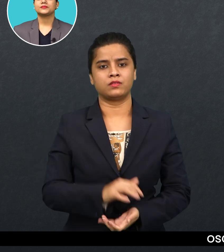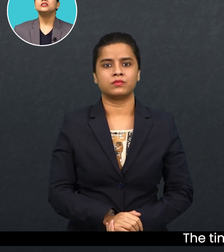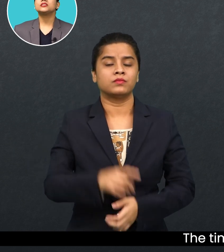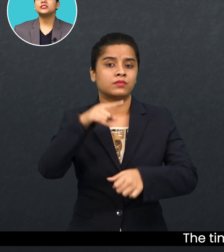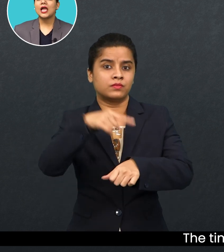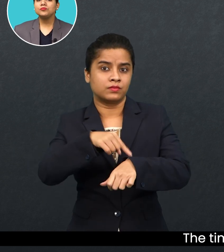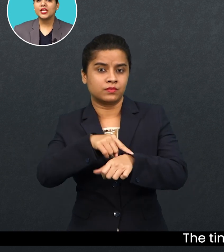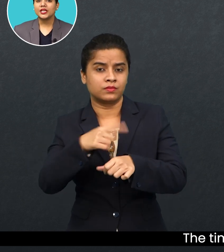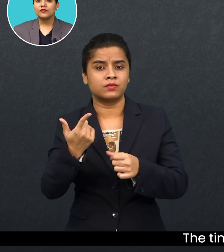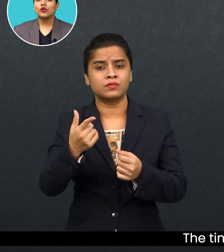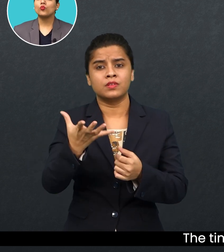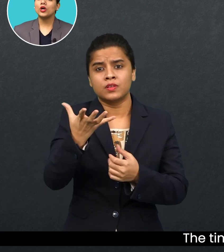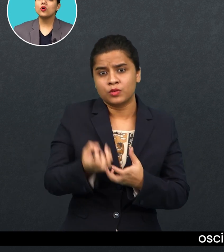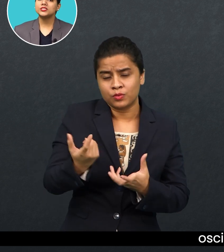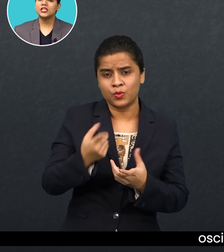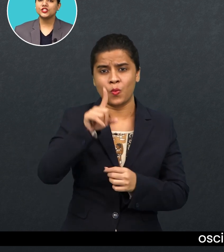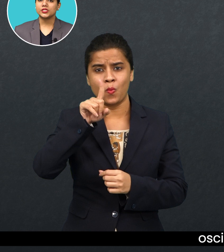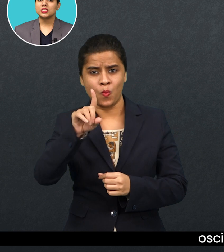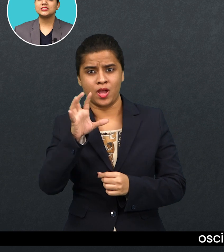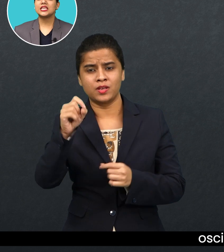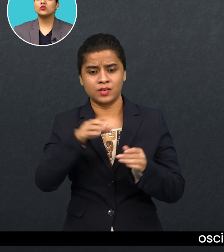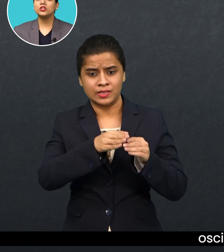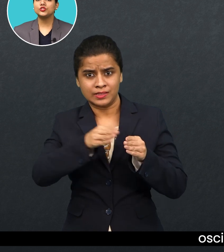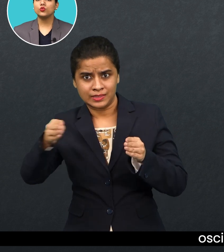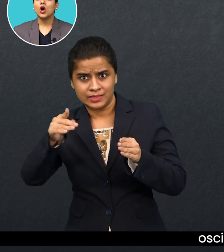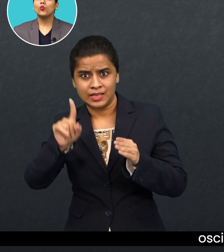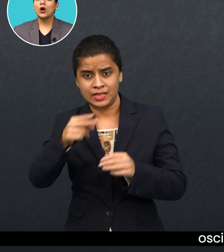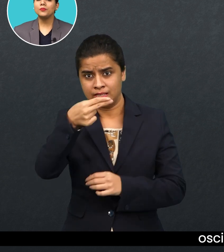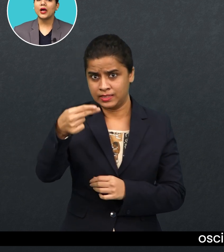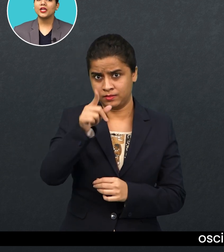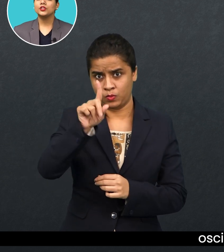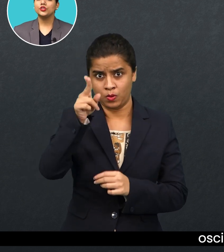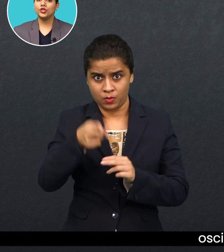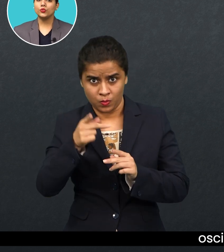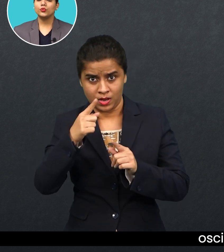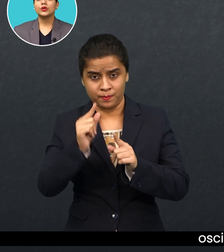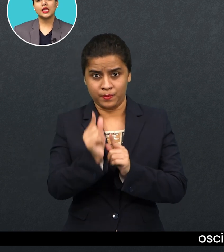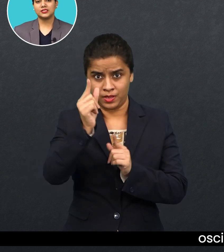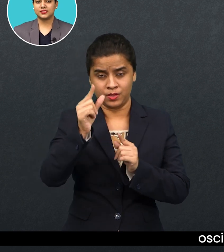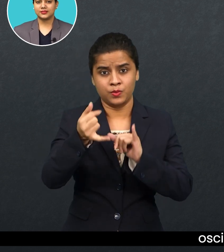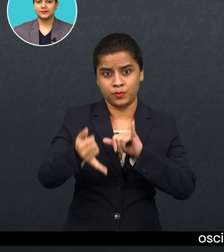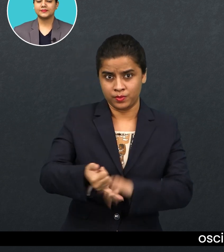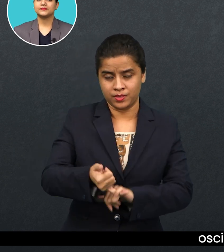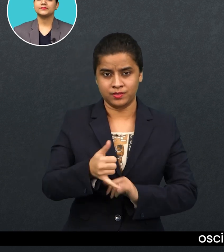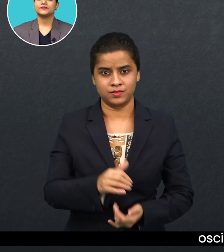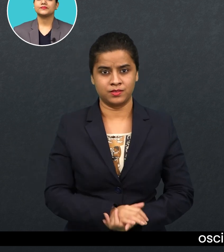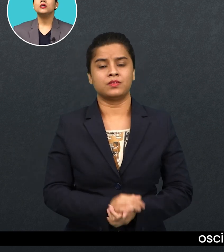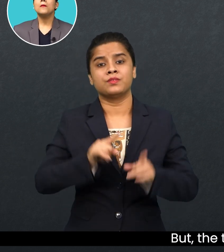The time taken for 1 by nu s.